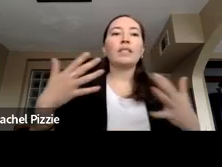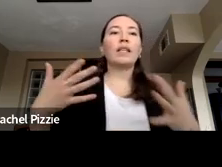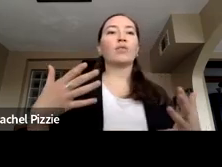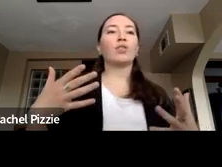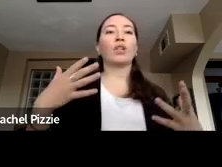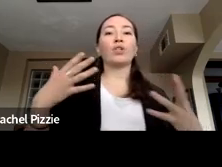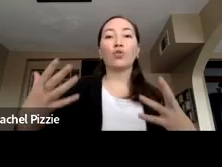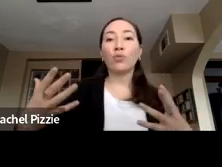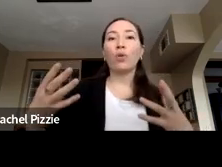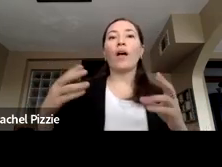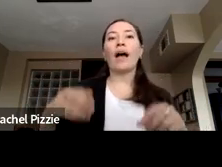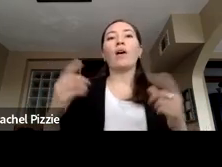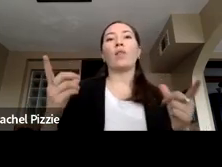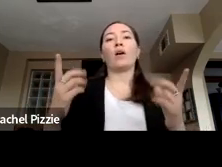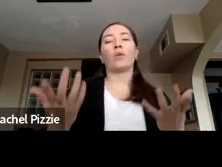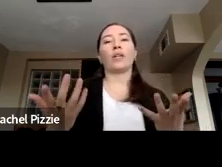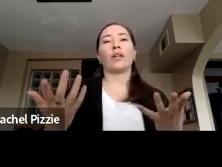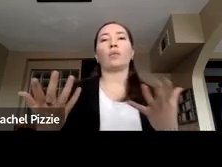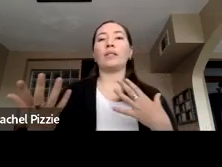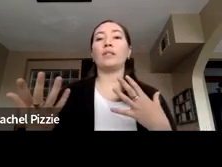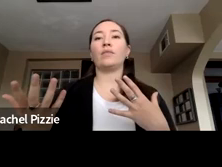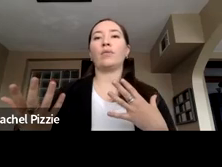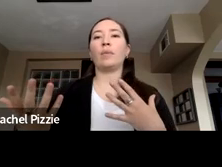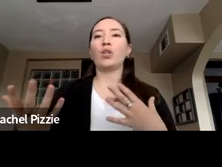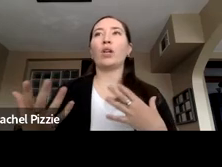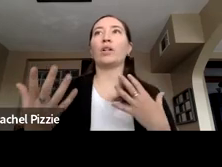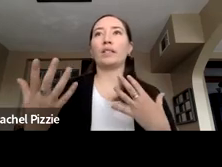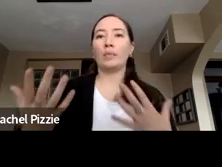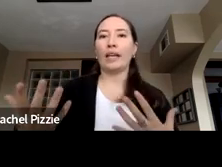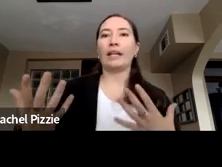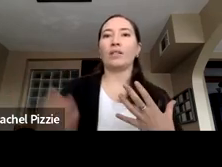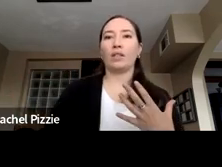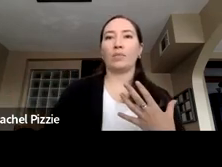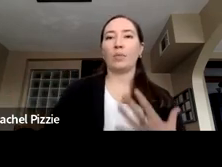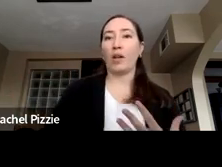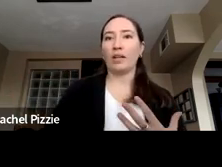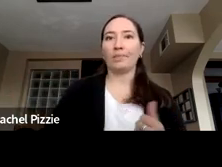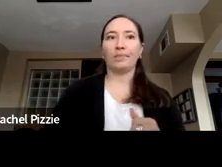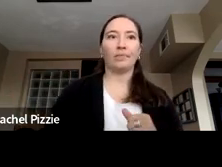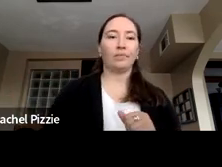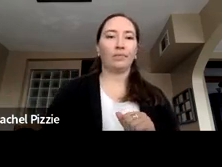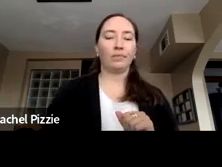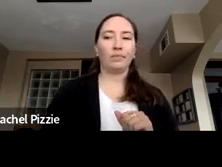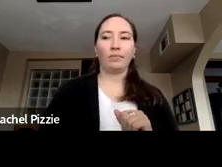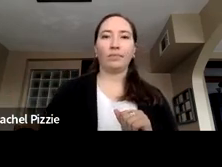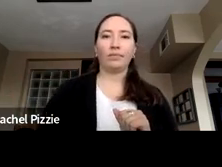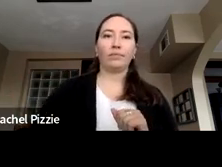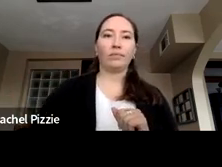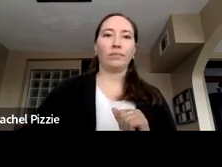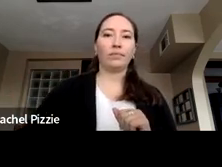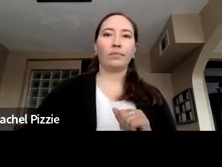So this allows you to control how long particular pieces of information are displayed to the respondent.